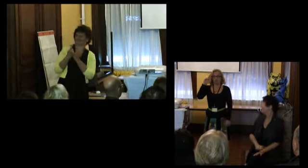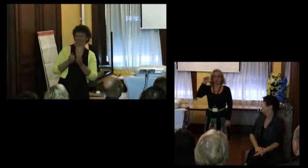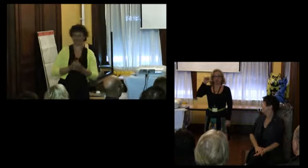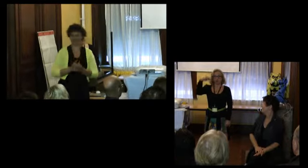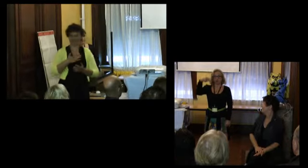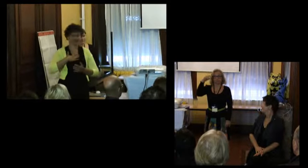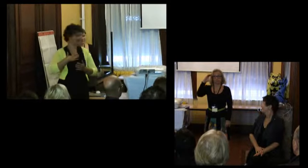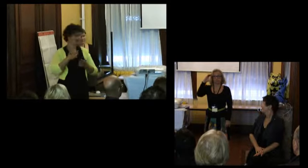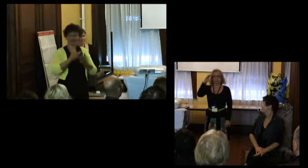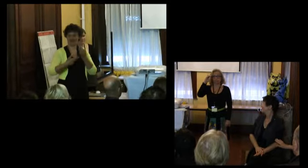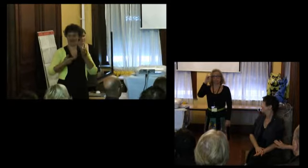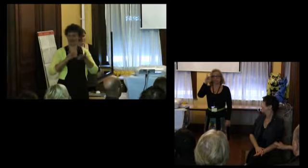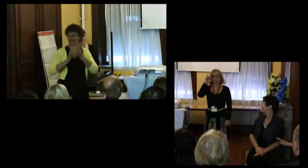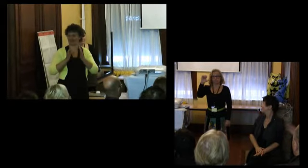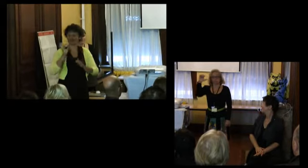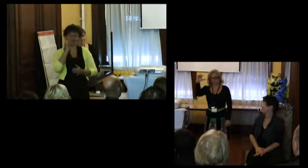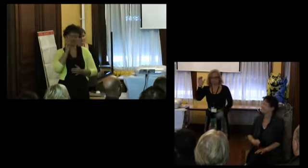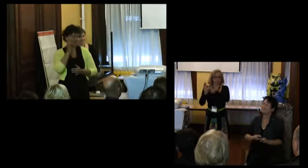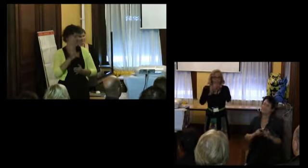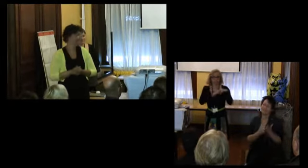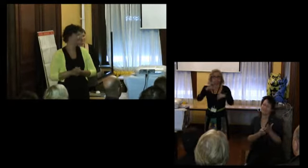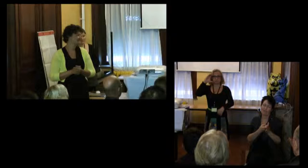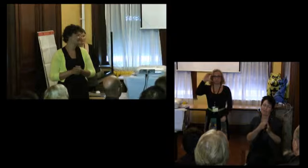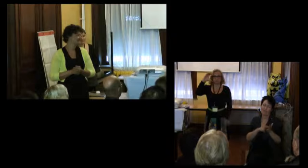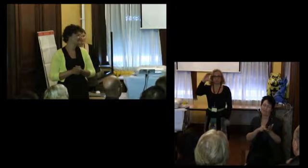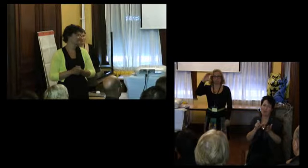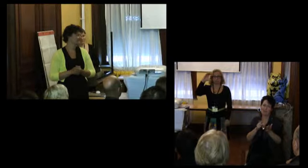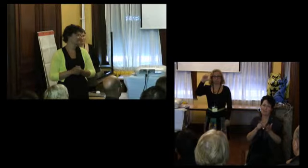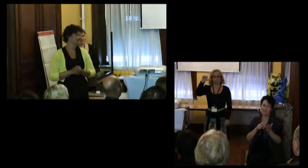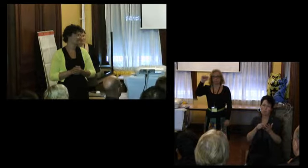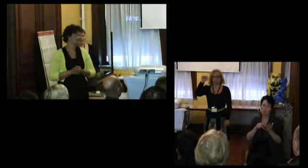one. My name is Françoise